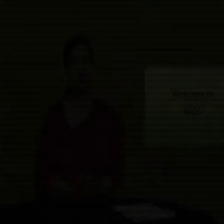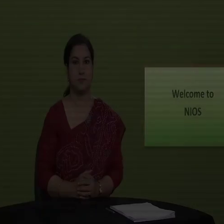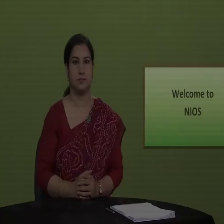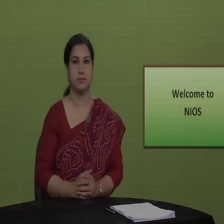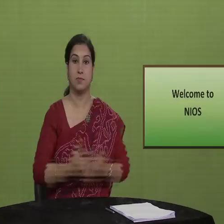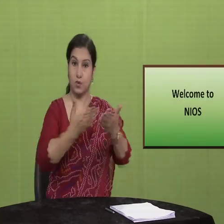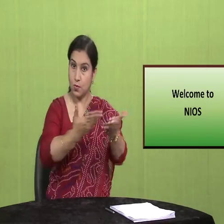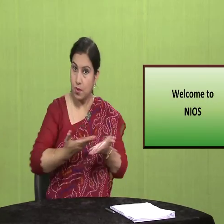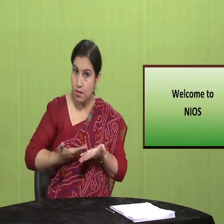Welcome to NIUS.